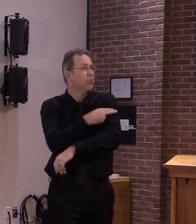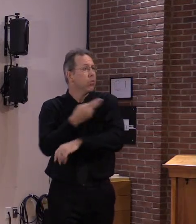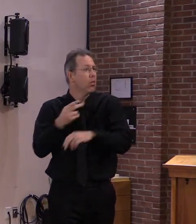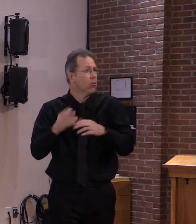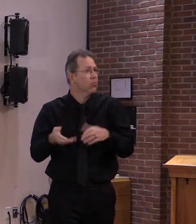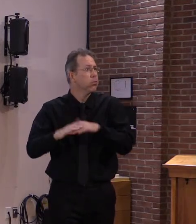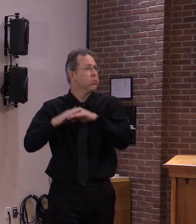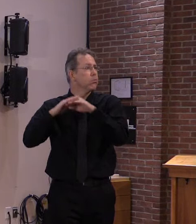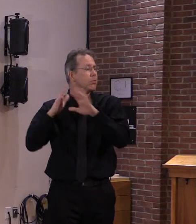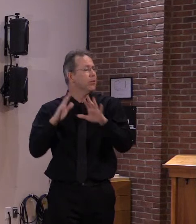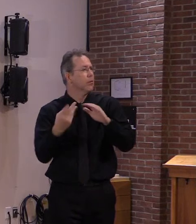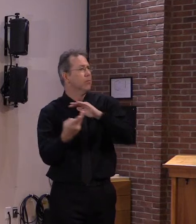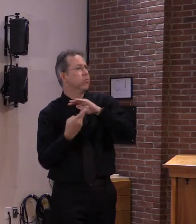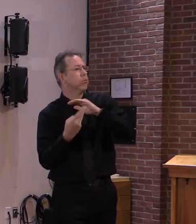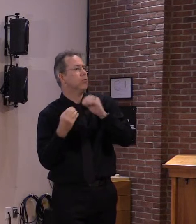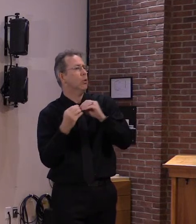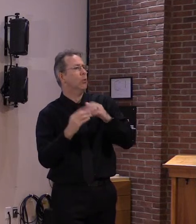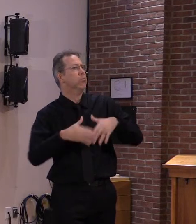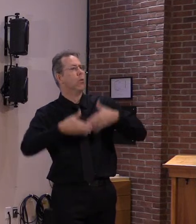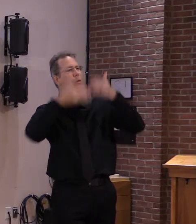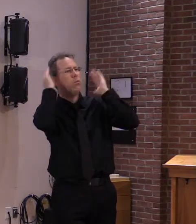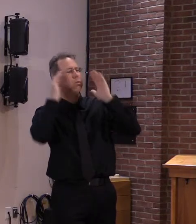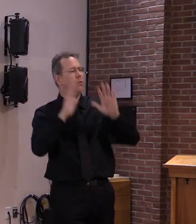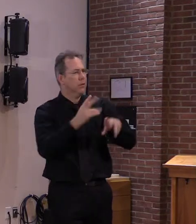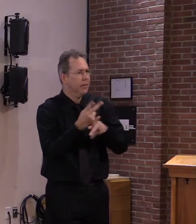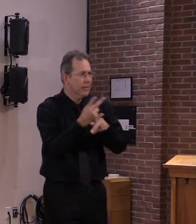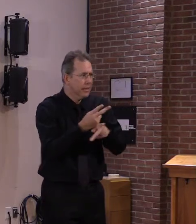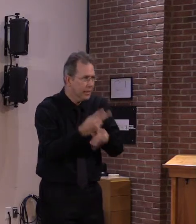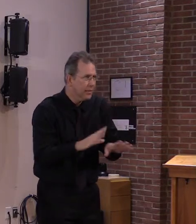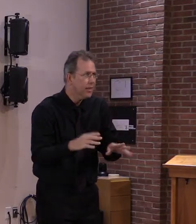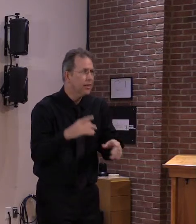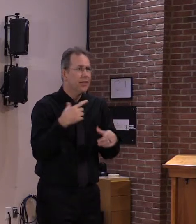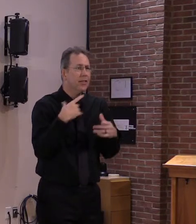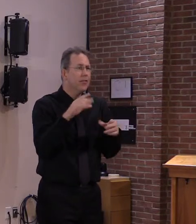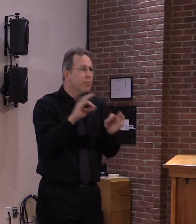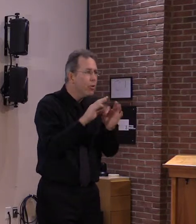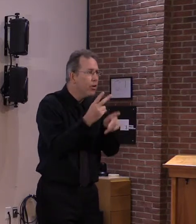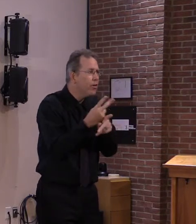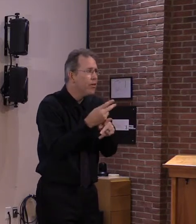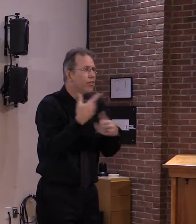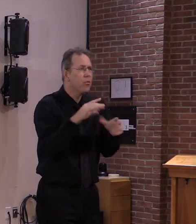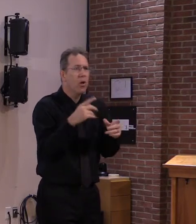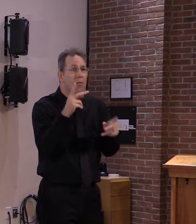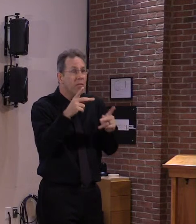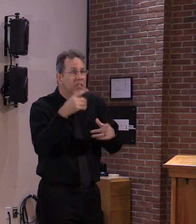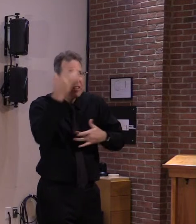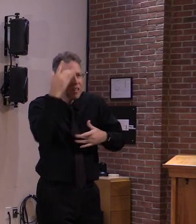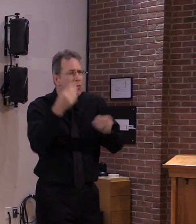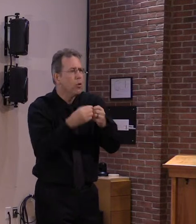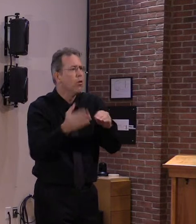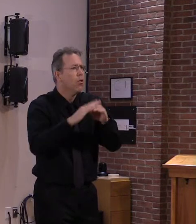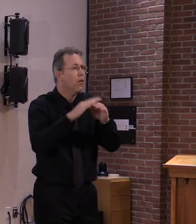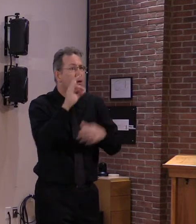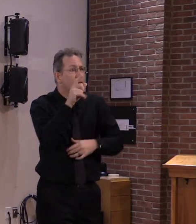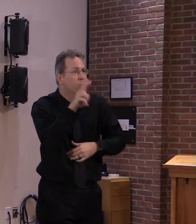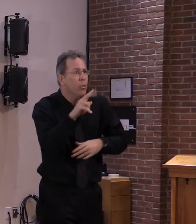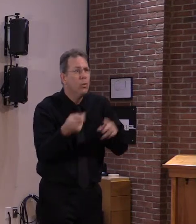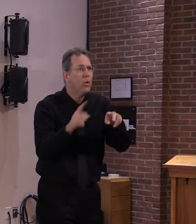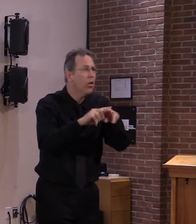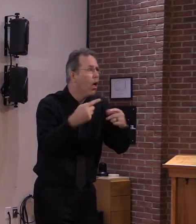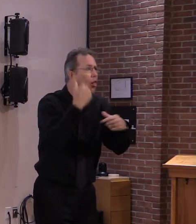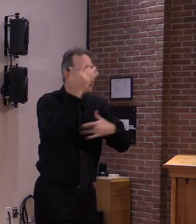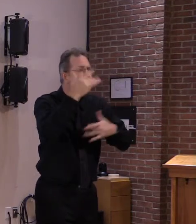several weeks through this holiday period will be to ensure the safe operations of our schools for in-person instruction. As new information about vaccines